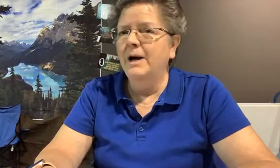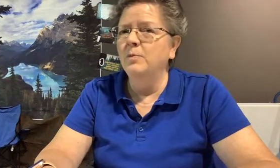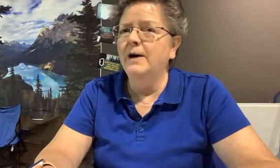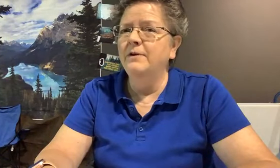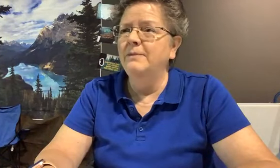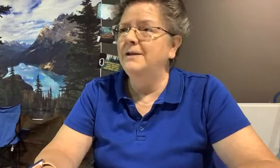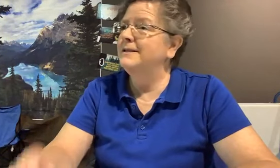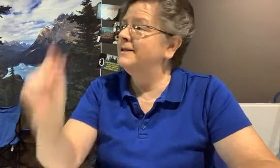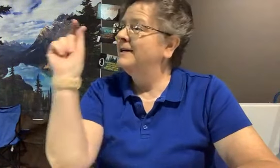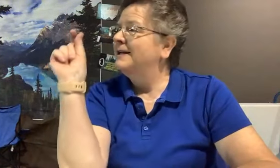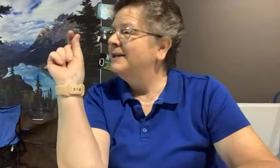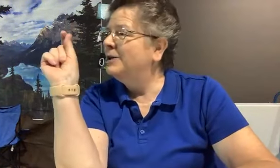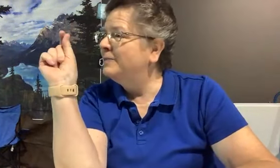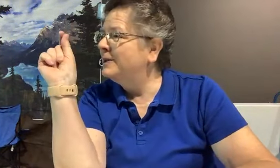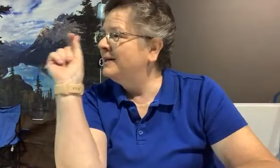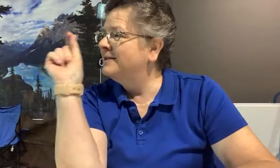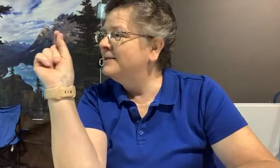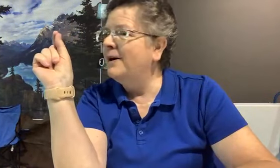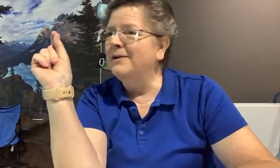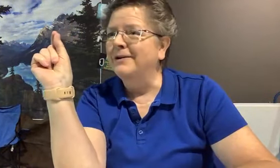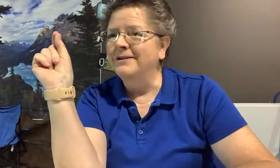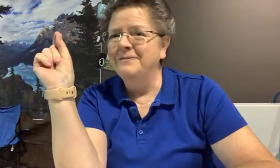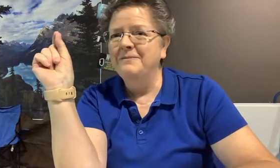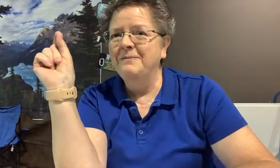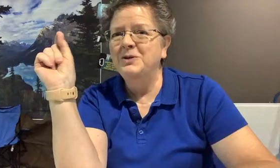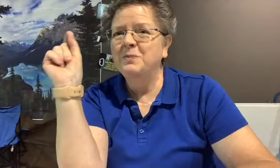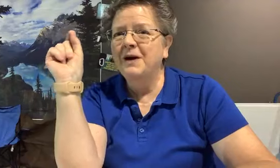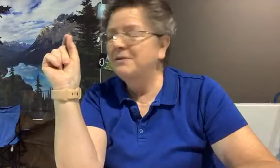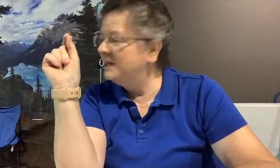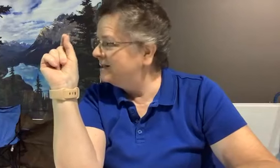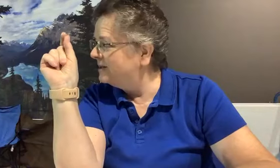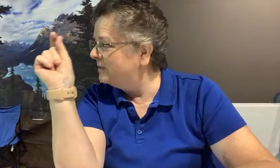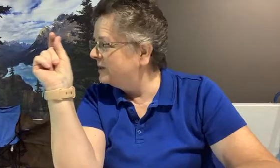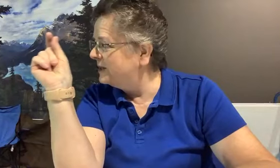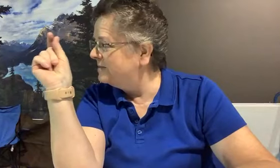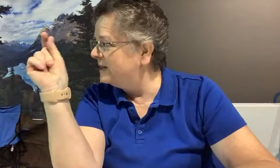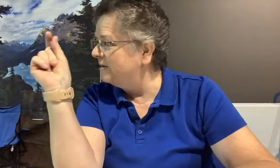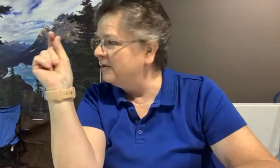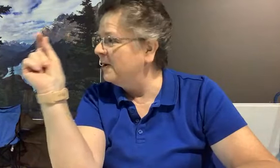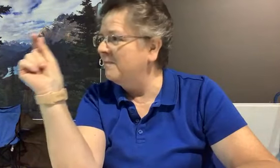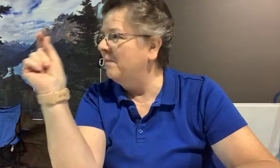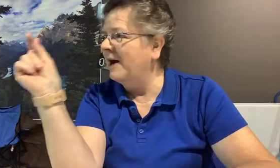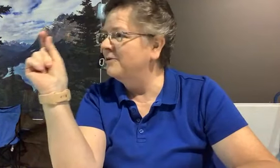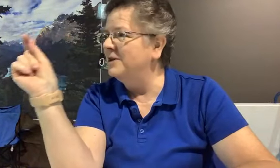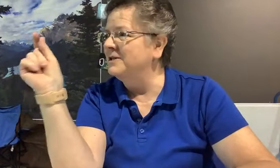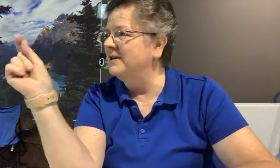Minor prophet means their book is smaller. Major prophet means their book is bigger. They're not minor in the sense